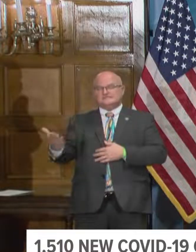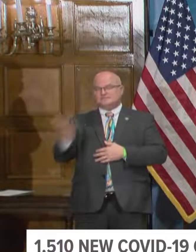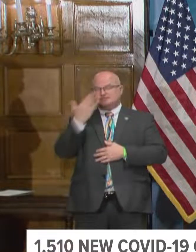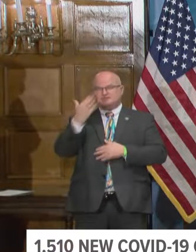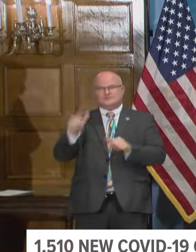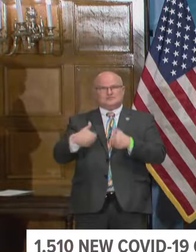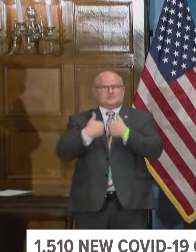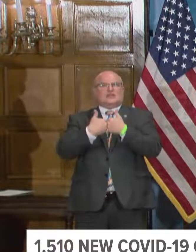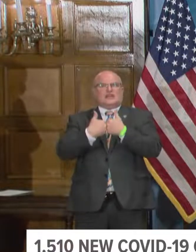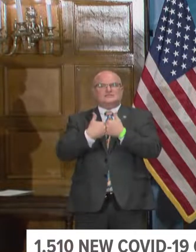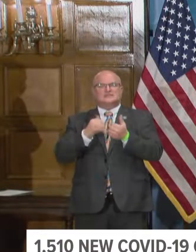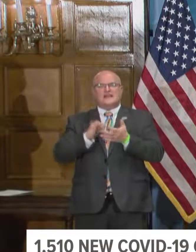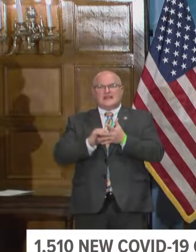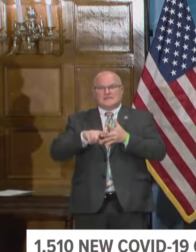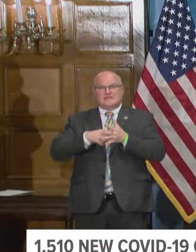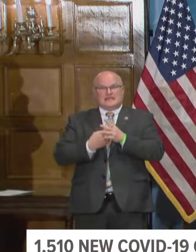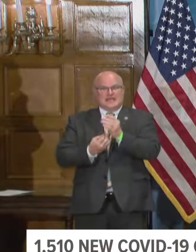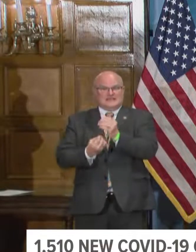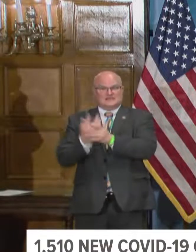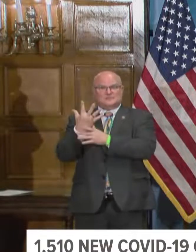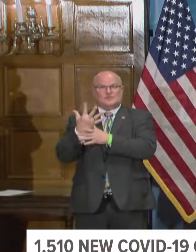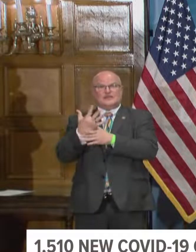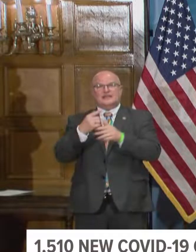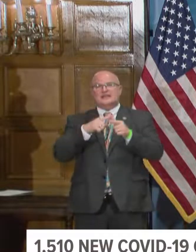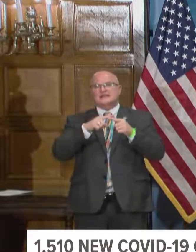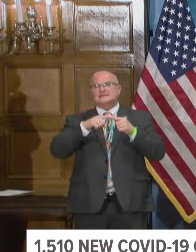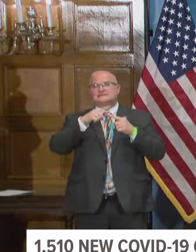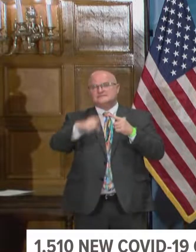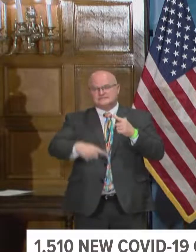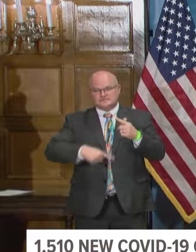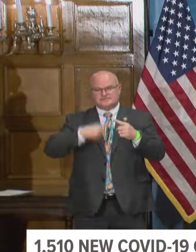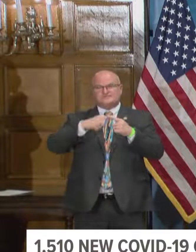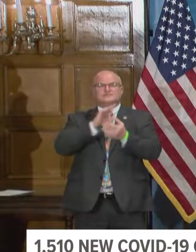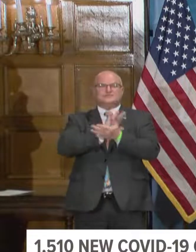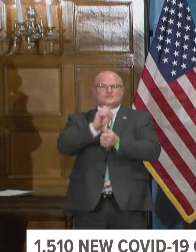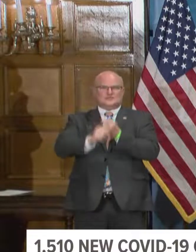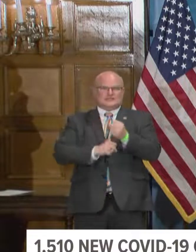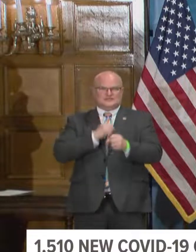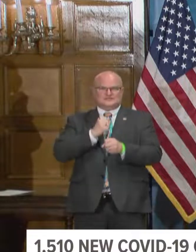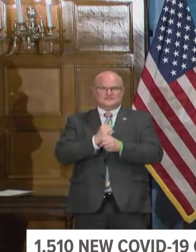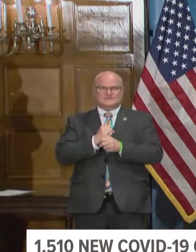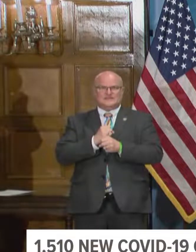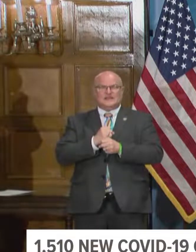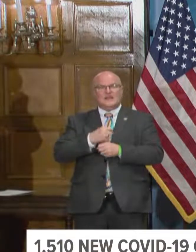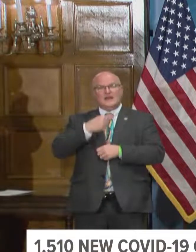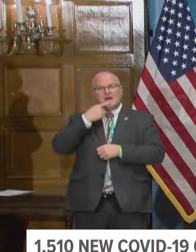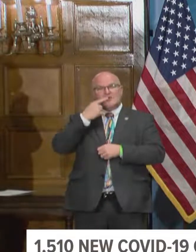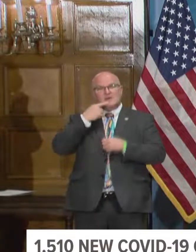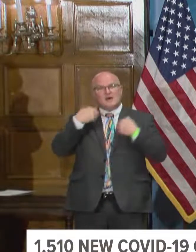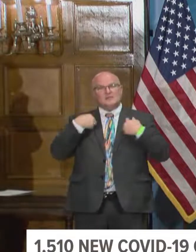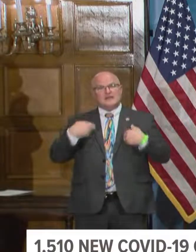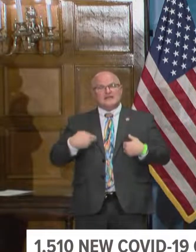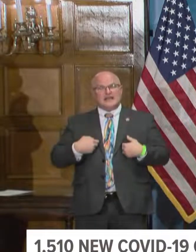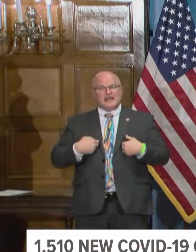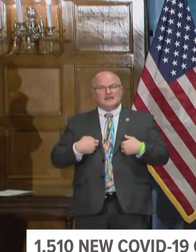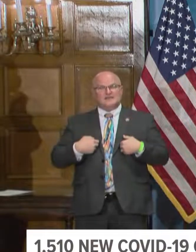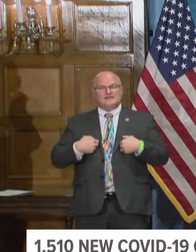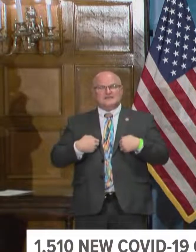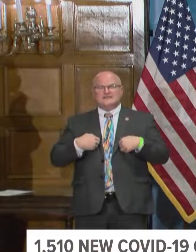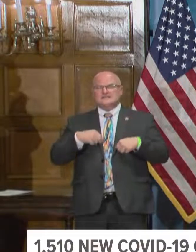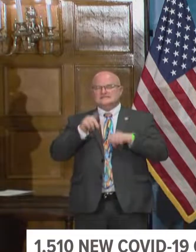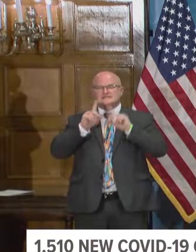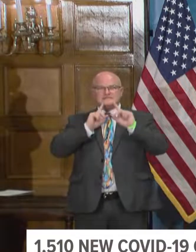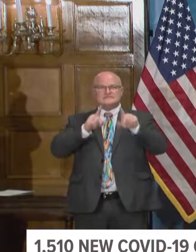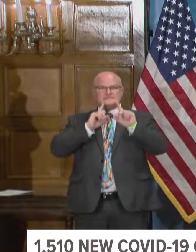challenges that began in the spring and have continued throughout this school year. As the public health community tackles the questions around short